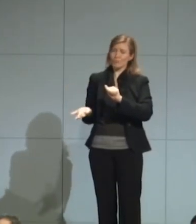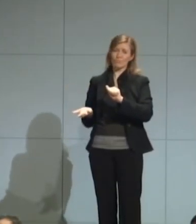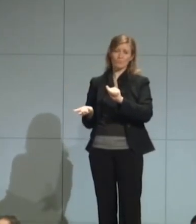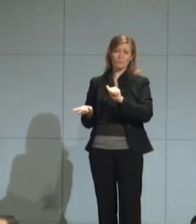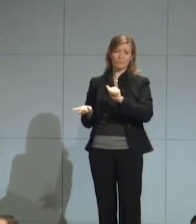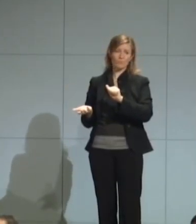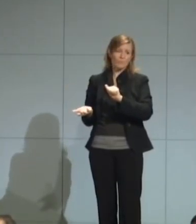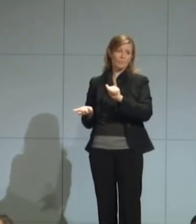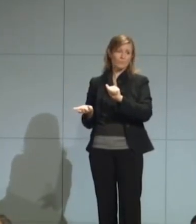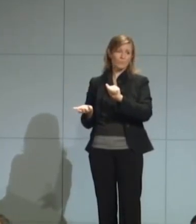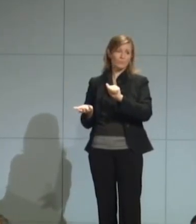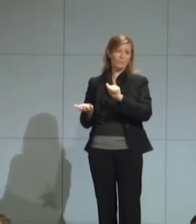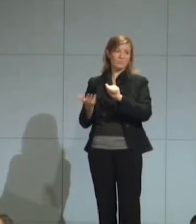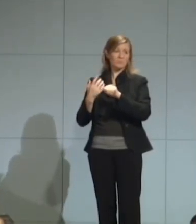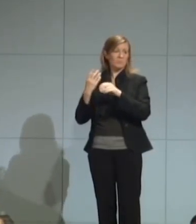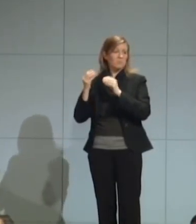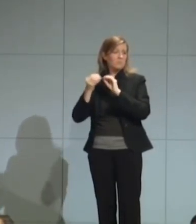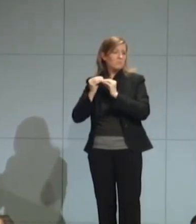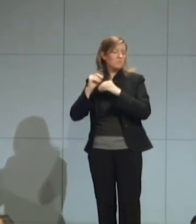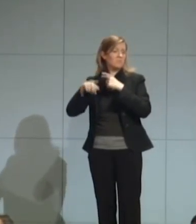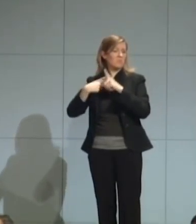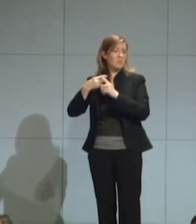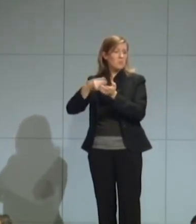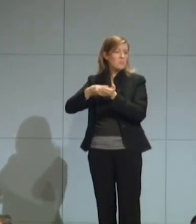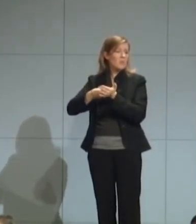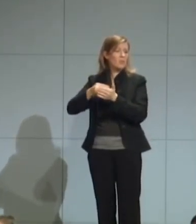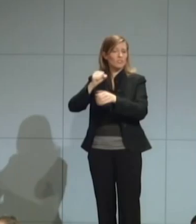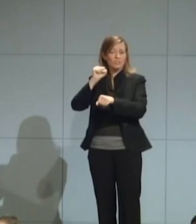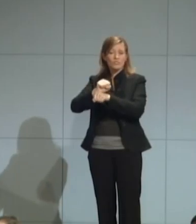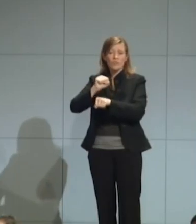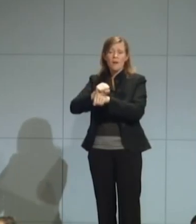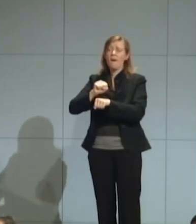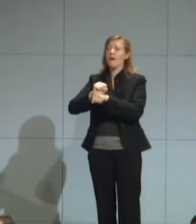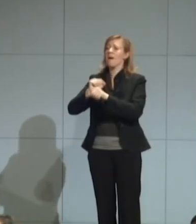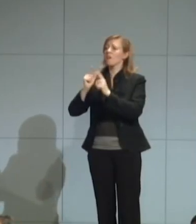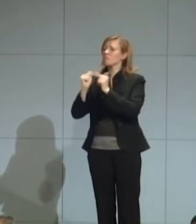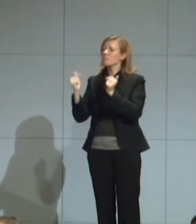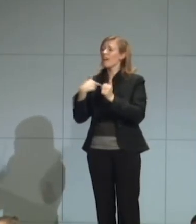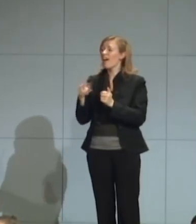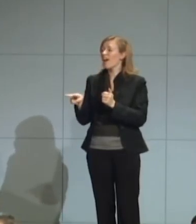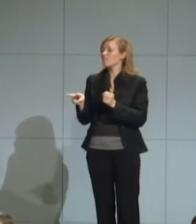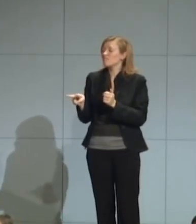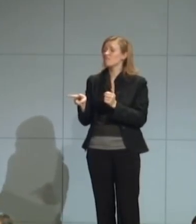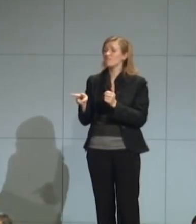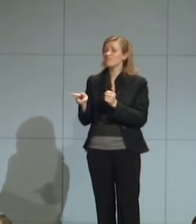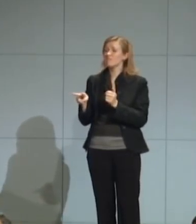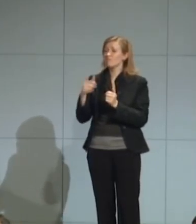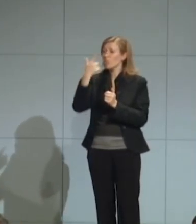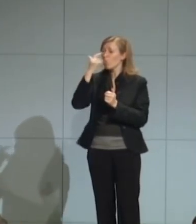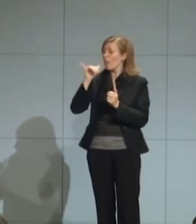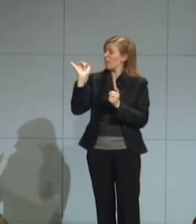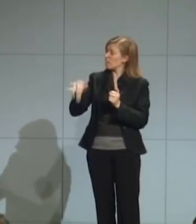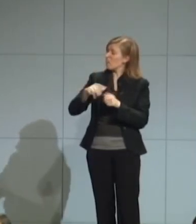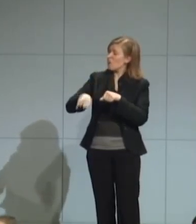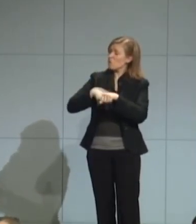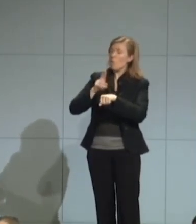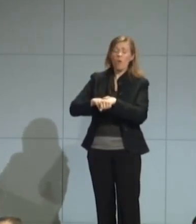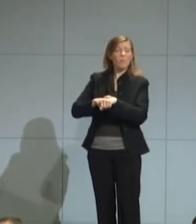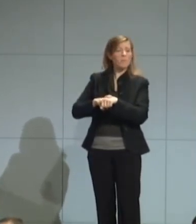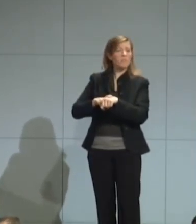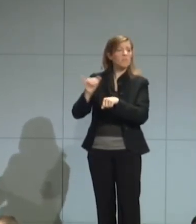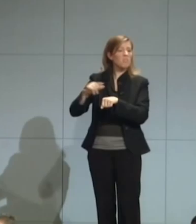was inferior, but that's different, right? They didn't think that color meant anything about superiority and inferiority by and